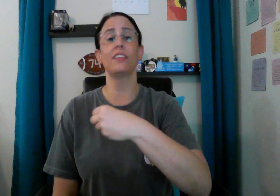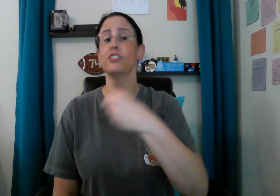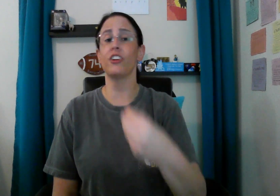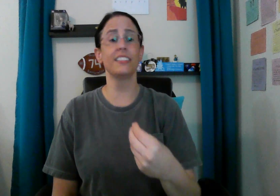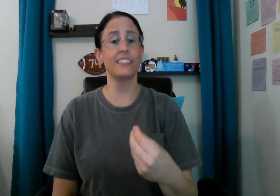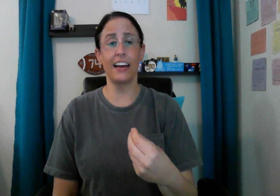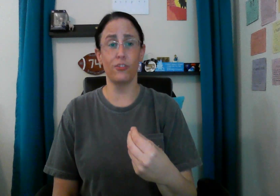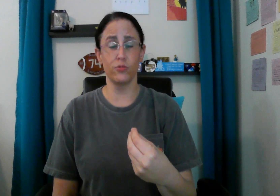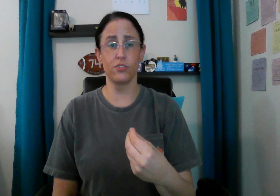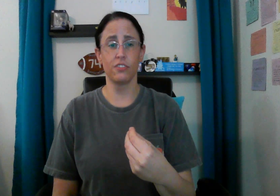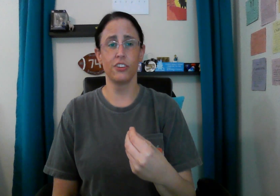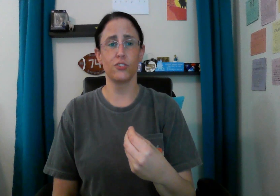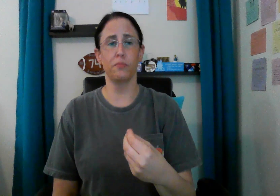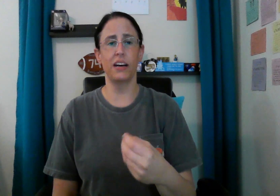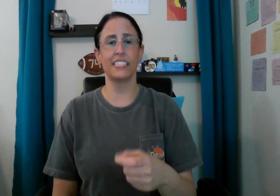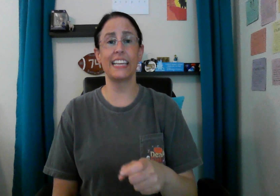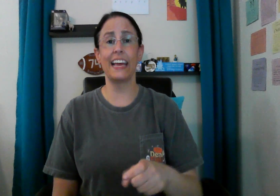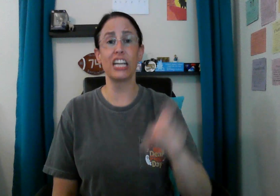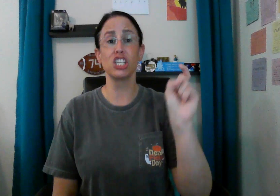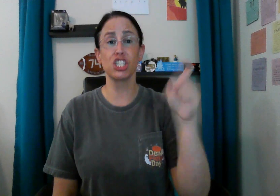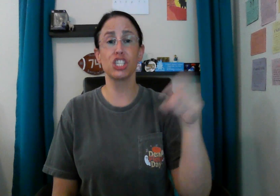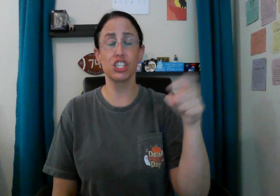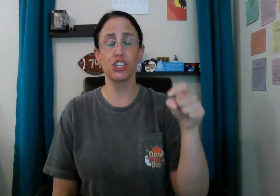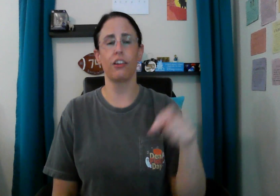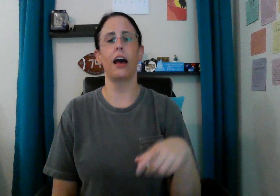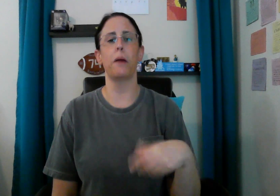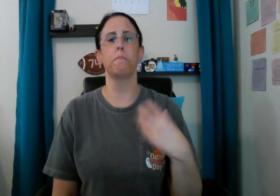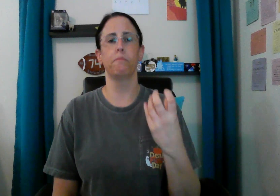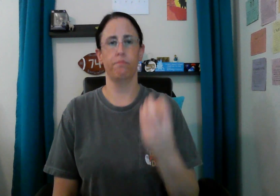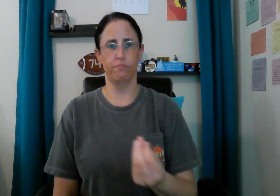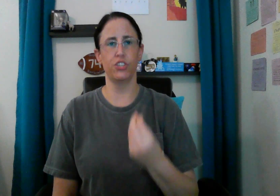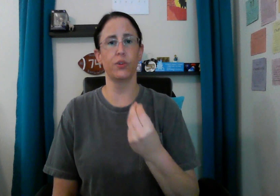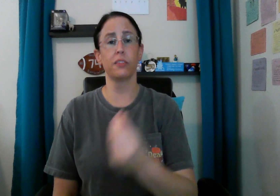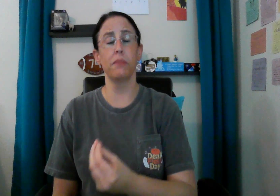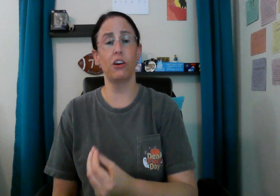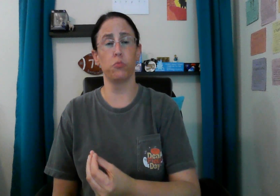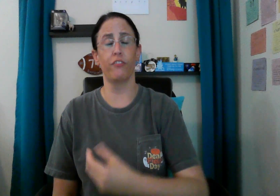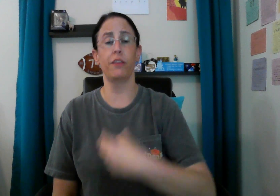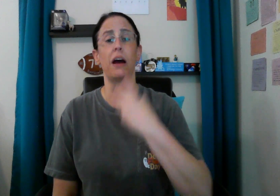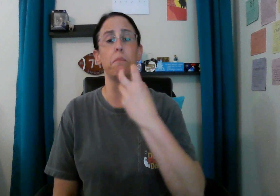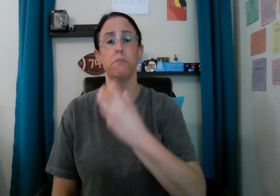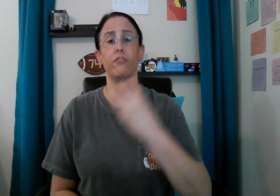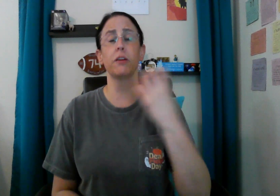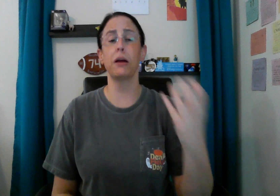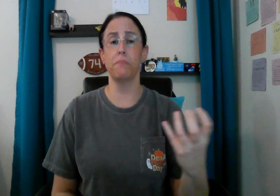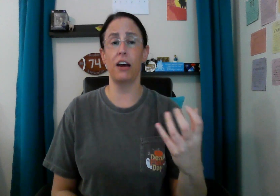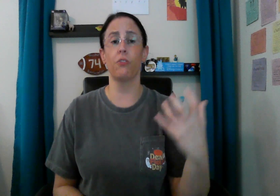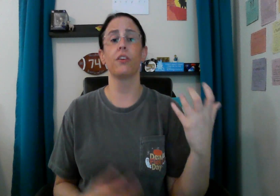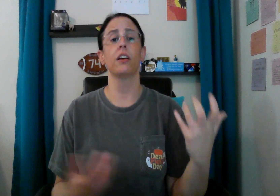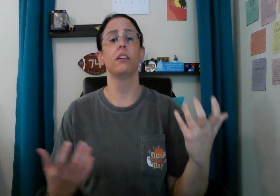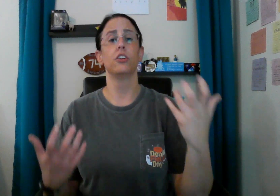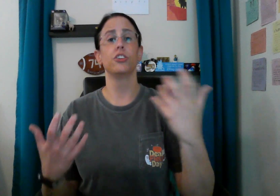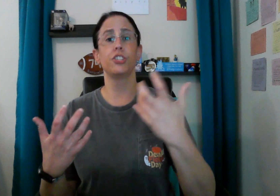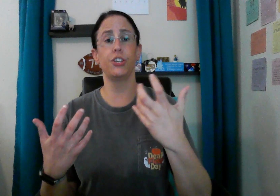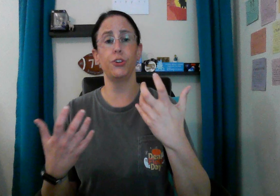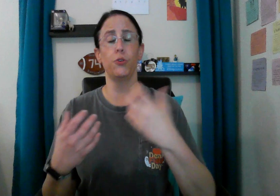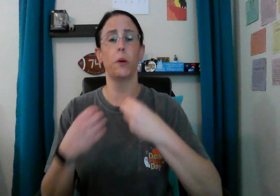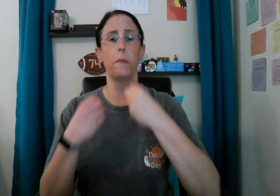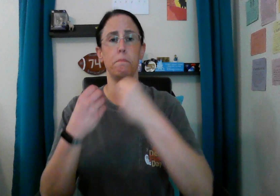these aren't sounds. So I'm not saying sh, I'm doing the mouth morpheme. I'm moving my mouth to